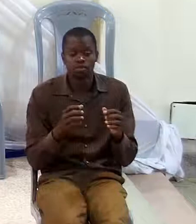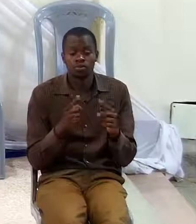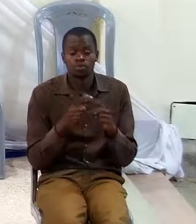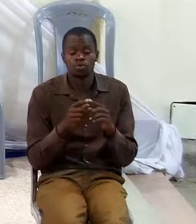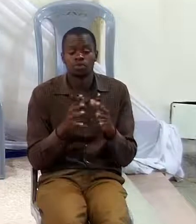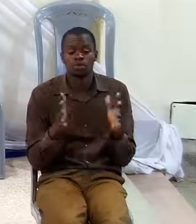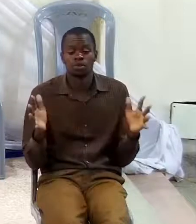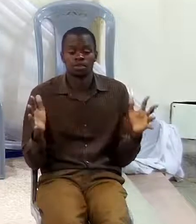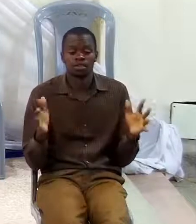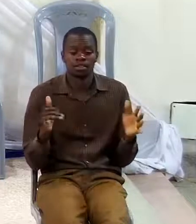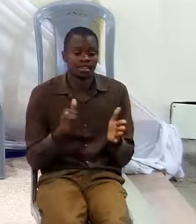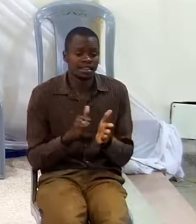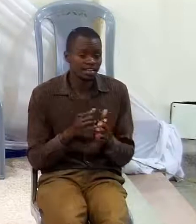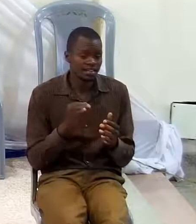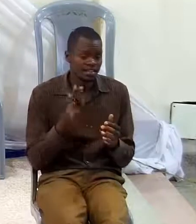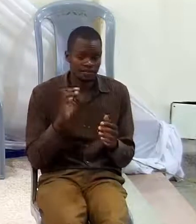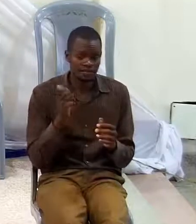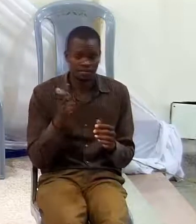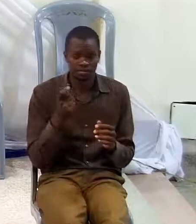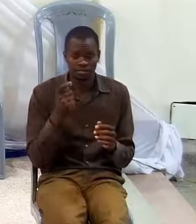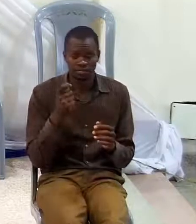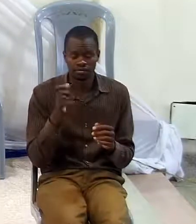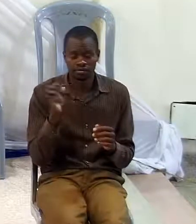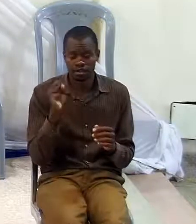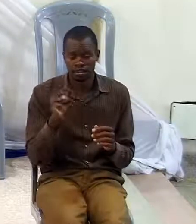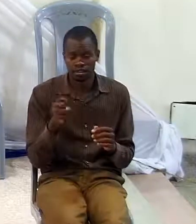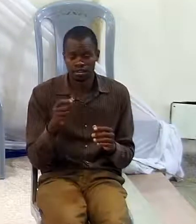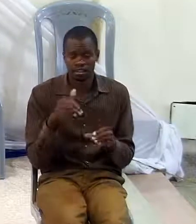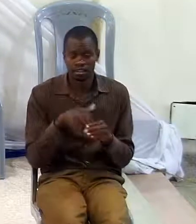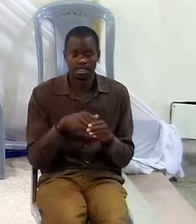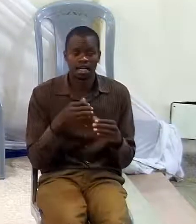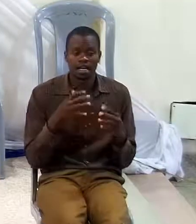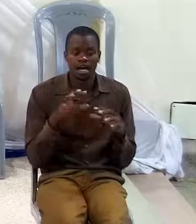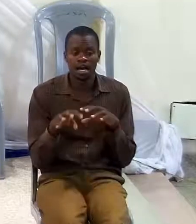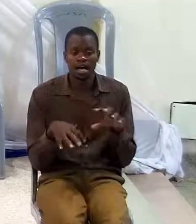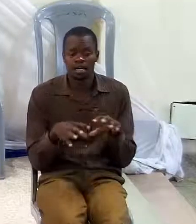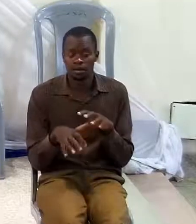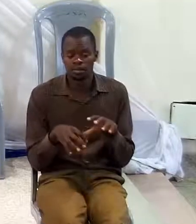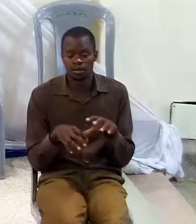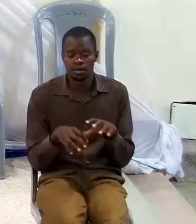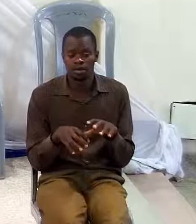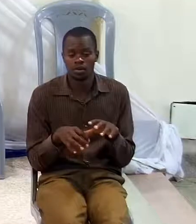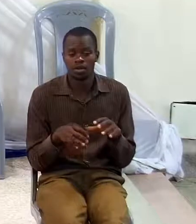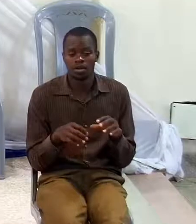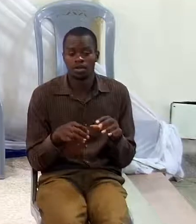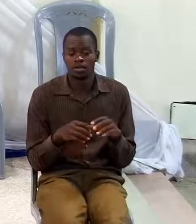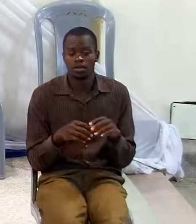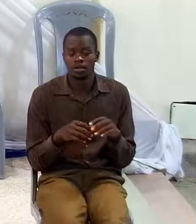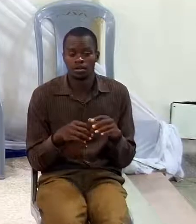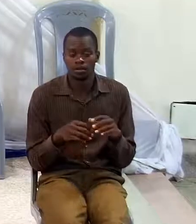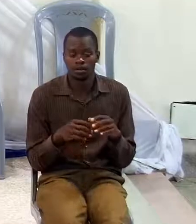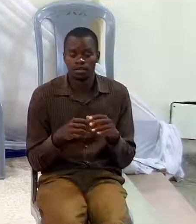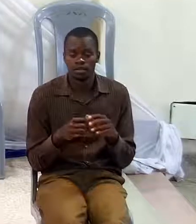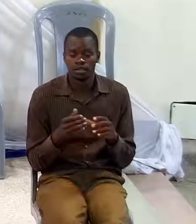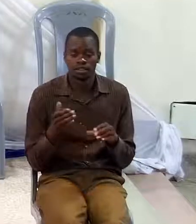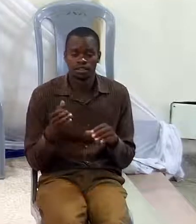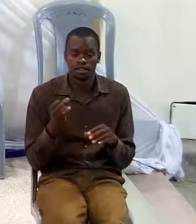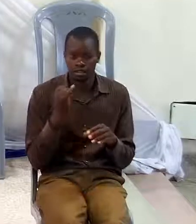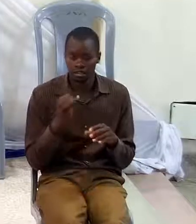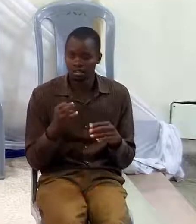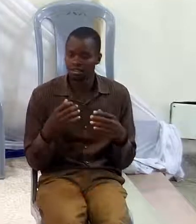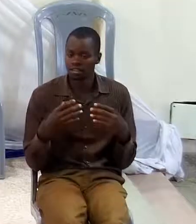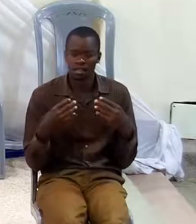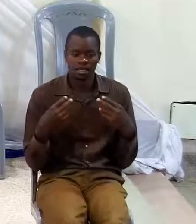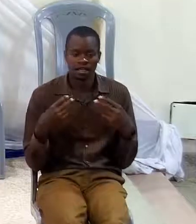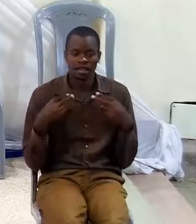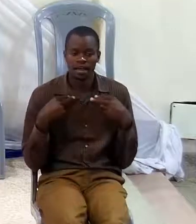in the animal products is not healthy fat. It is not healthy fat. So,